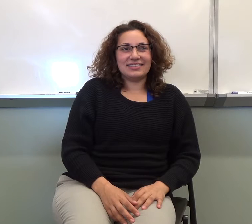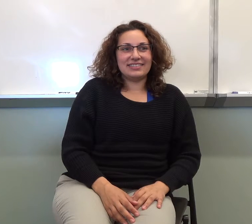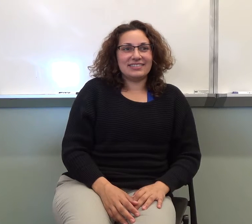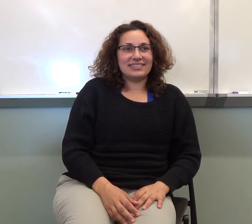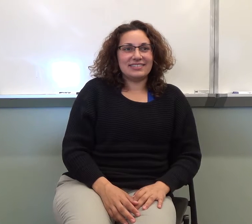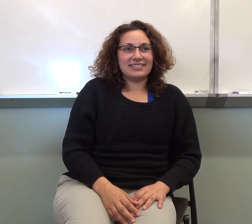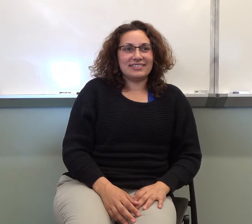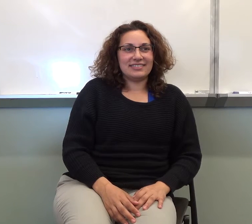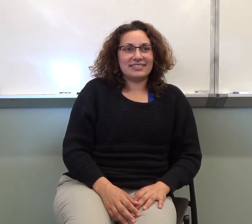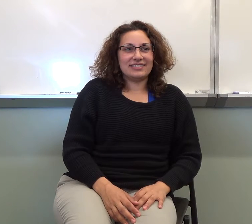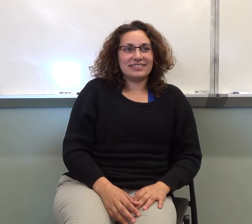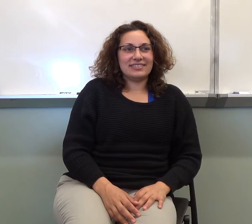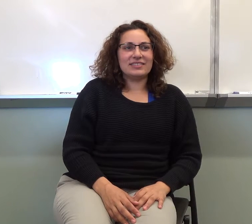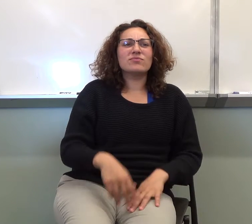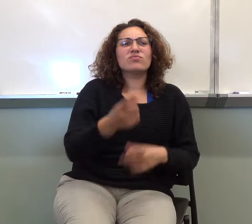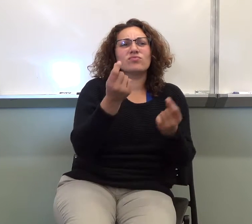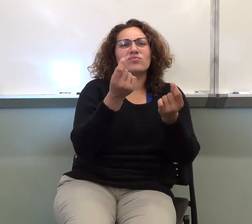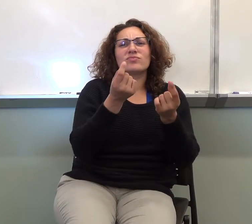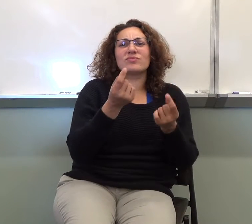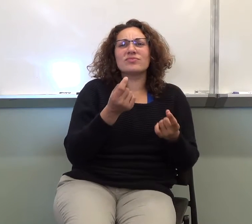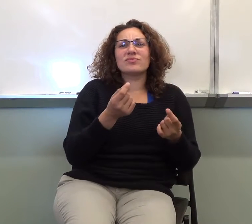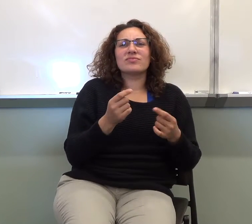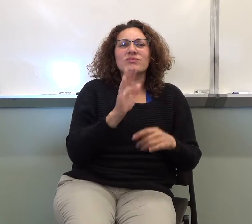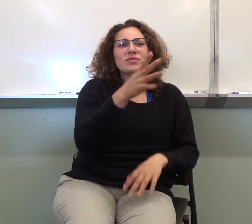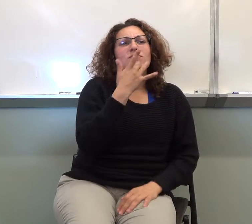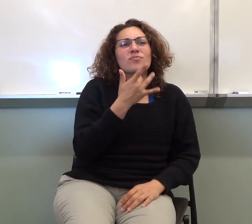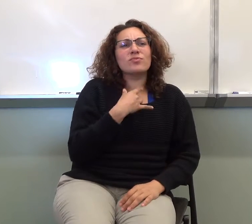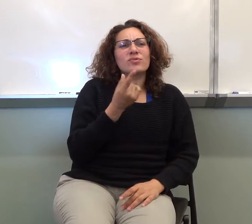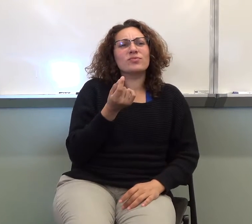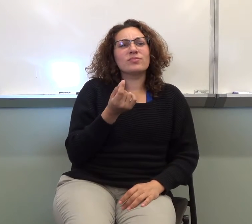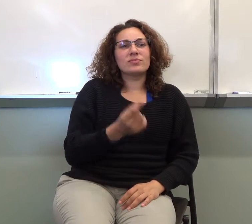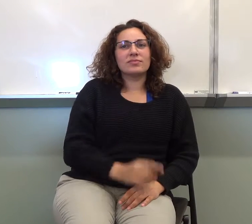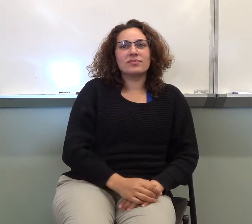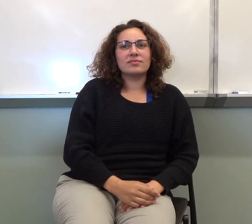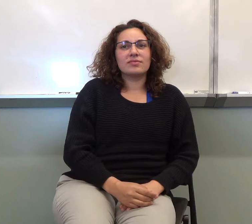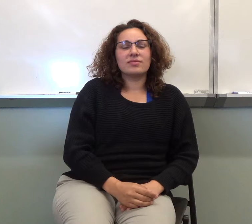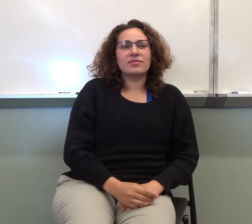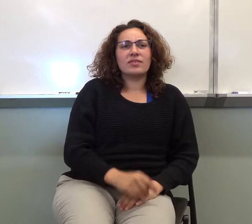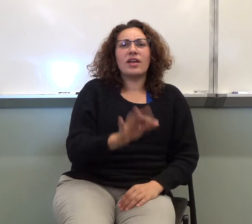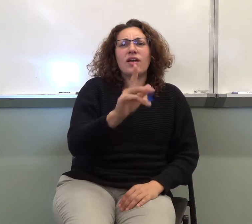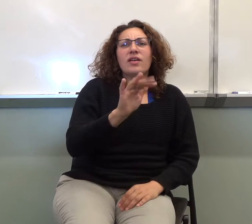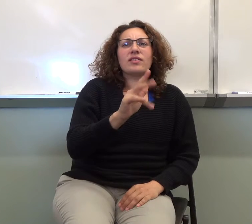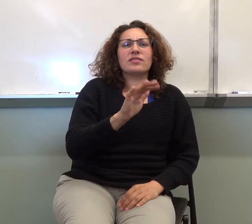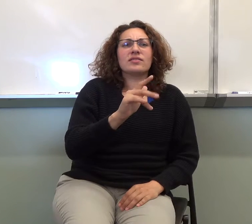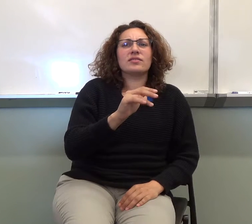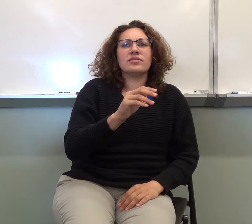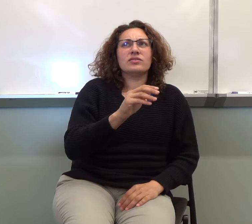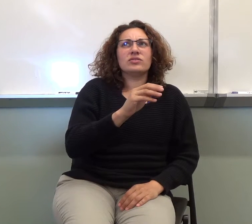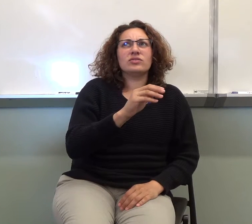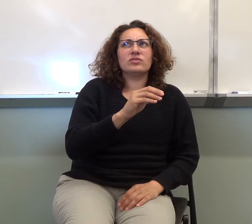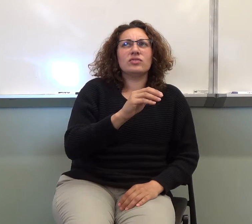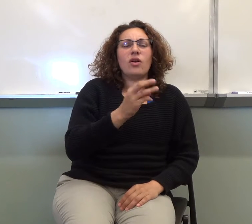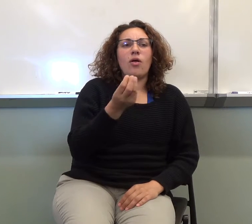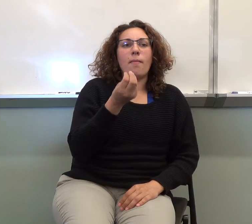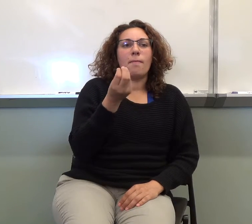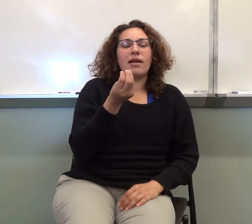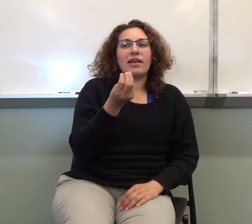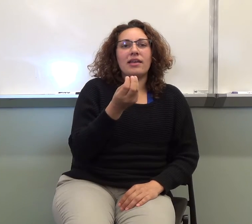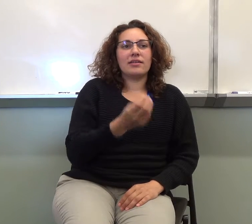I have other finals that week, like on Monday I have a final. What's the date? I'm not sure. Monday, the June 2nd. Okay, all right,